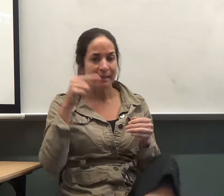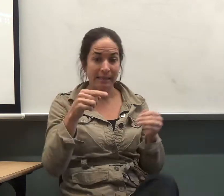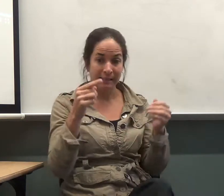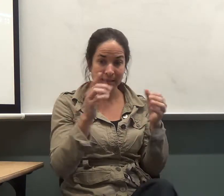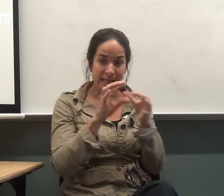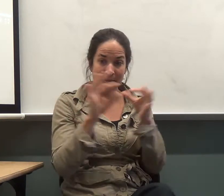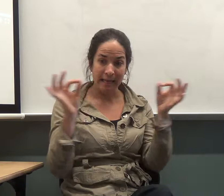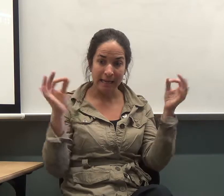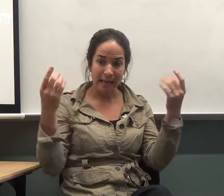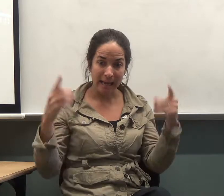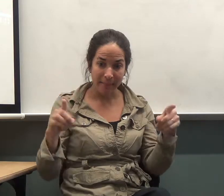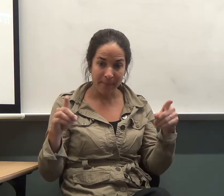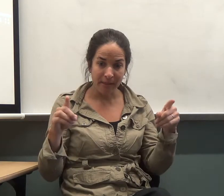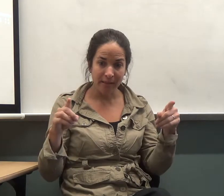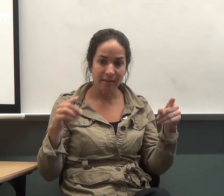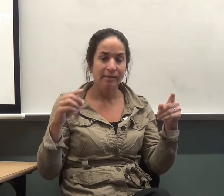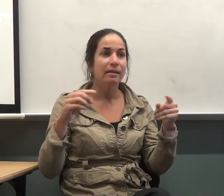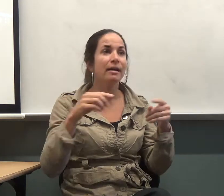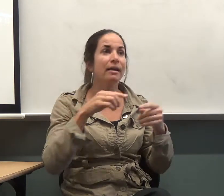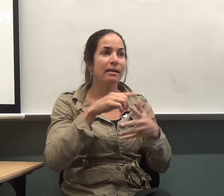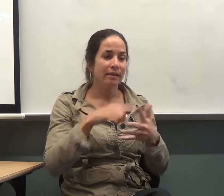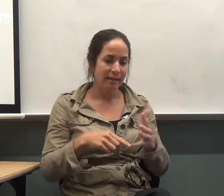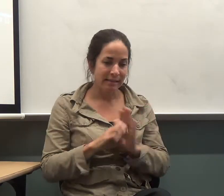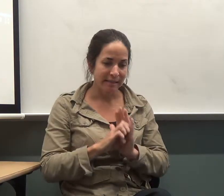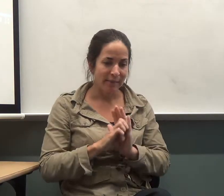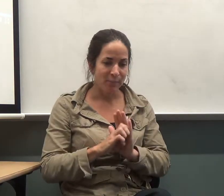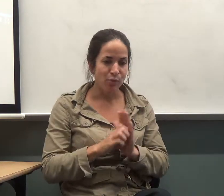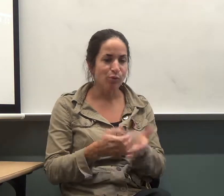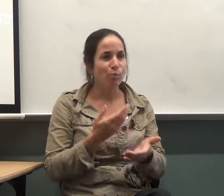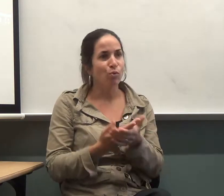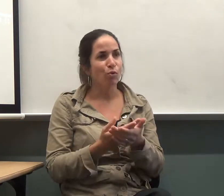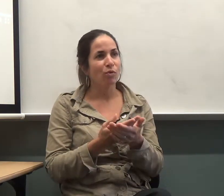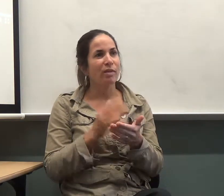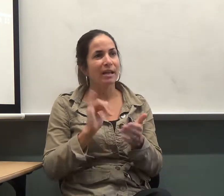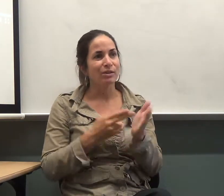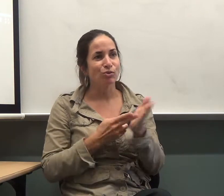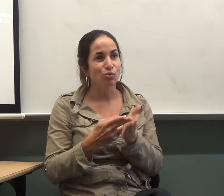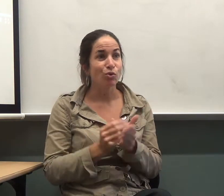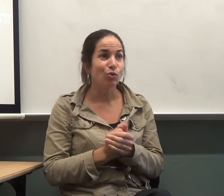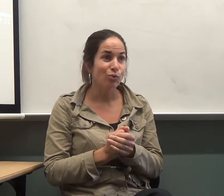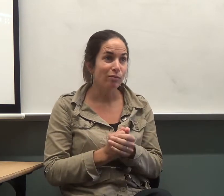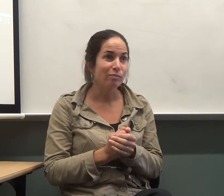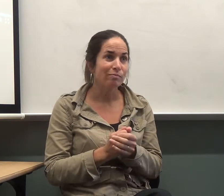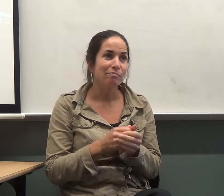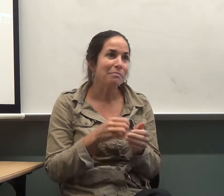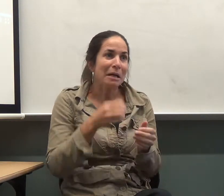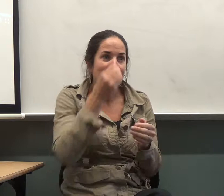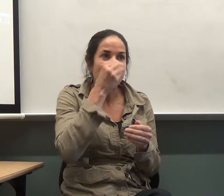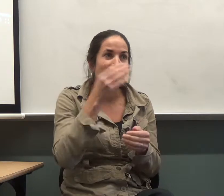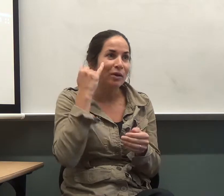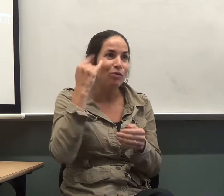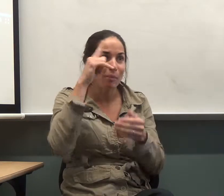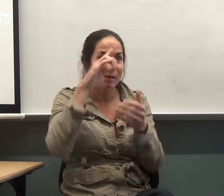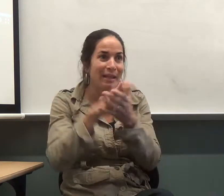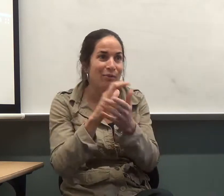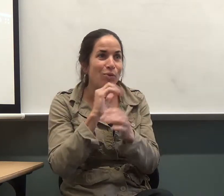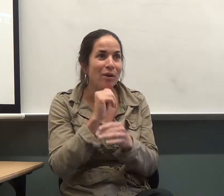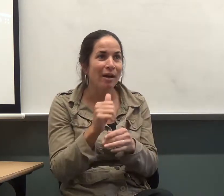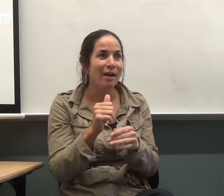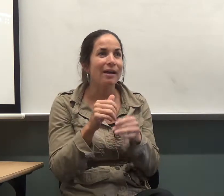it's true. Remember our discussion in class. This happened, whether you believe it or not, and this is why it's true. Okay, those